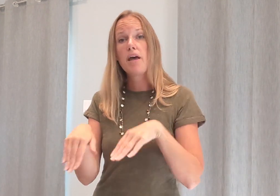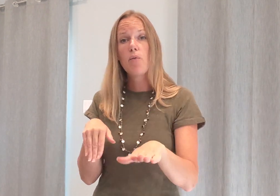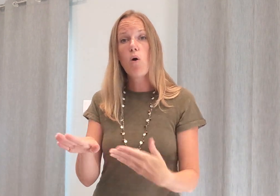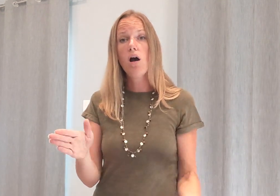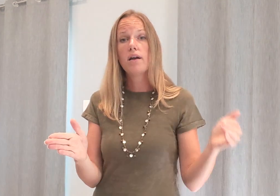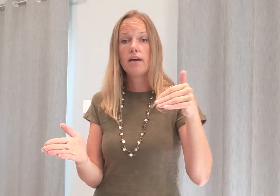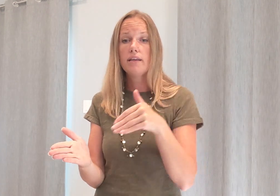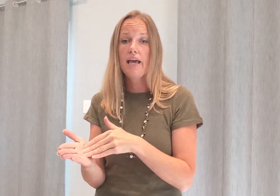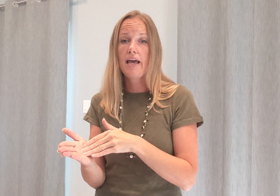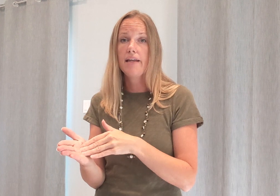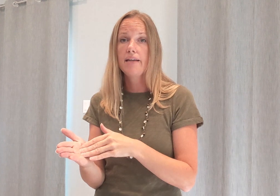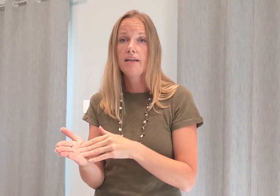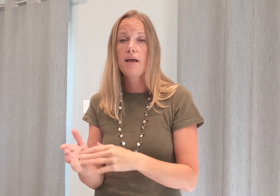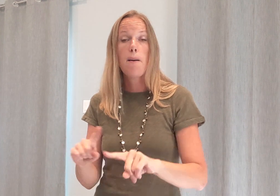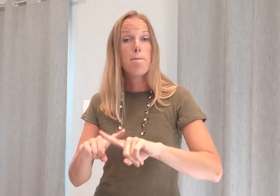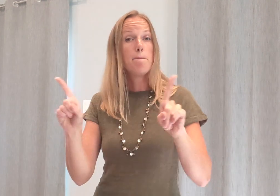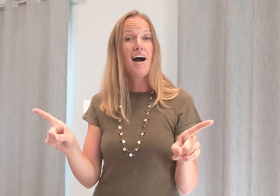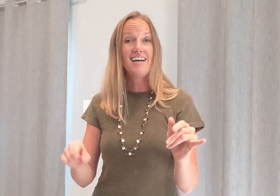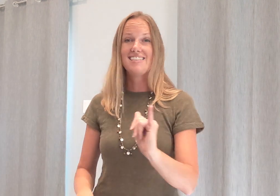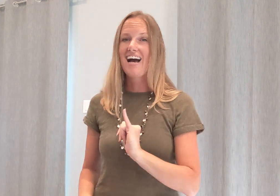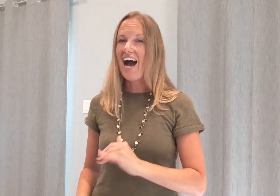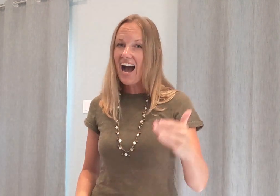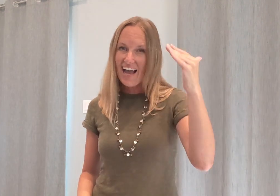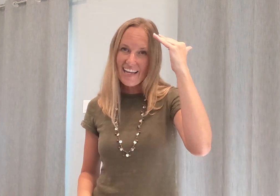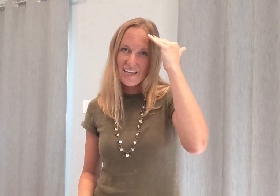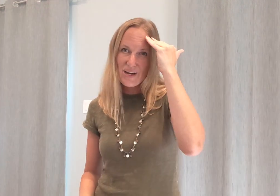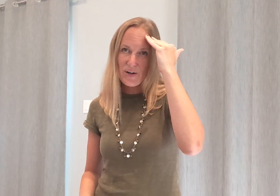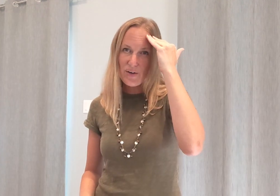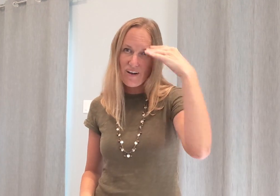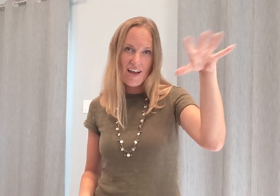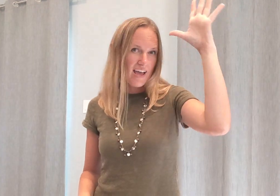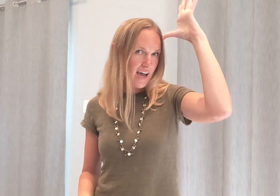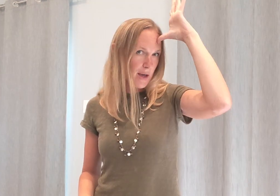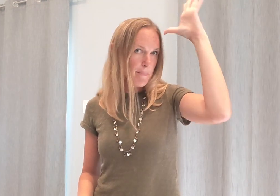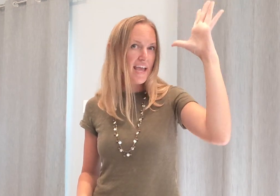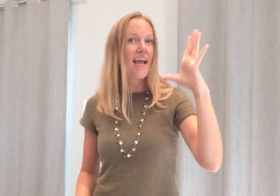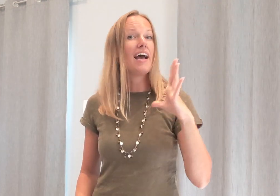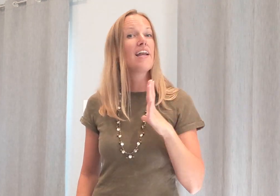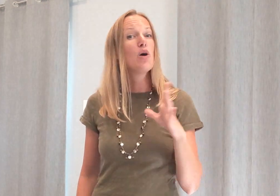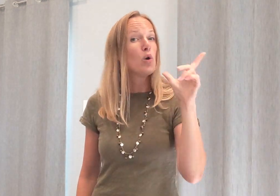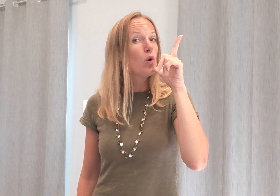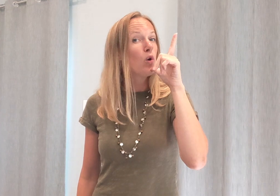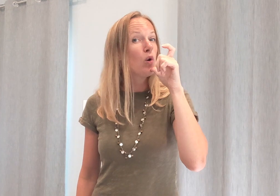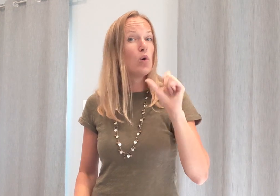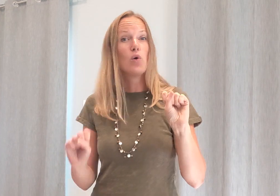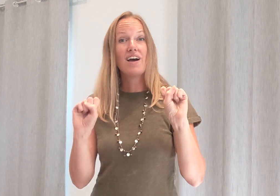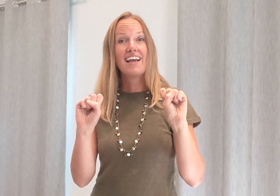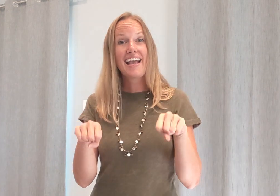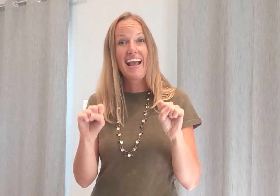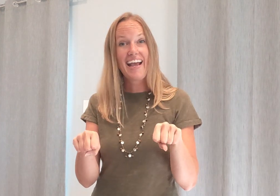and walk again, but I know a man who